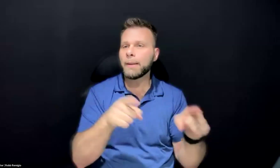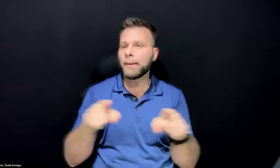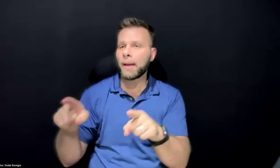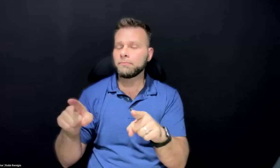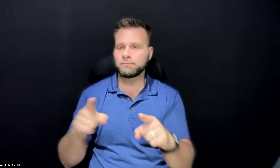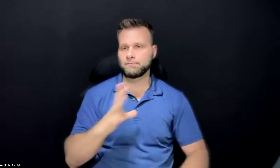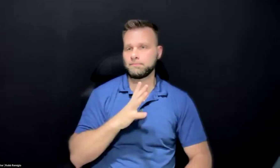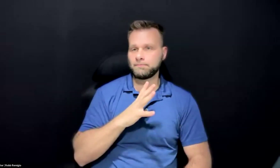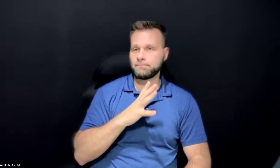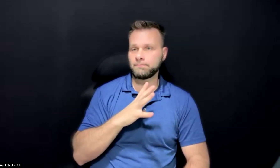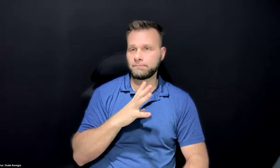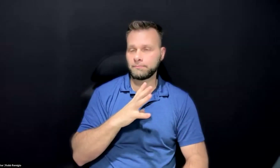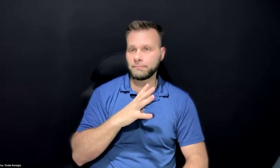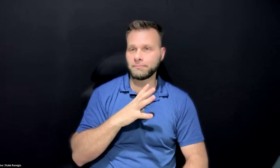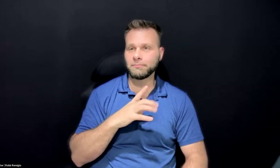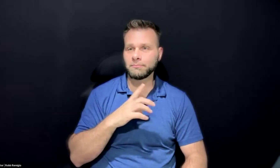that.